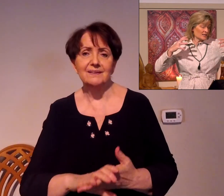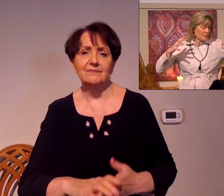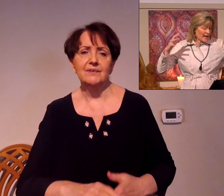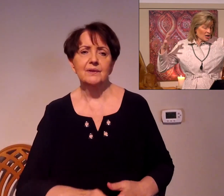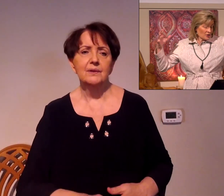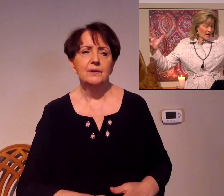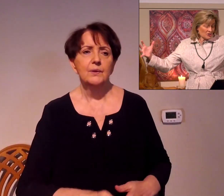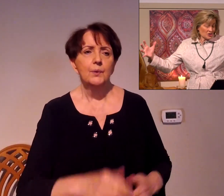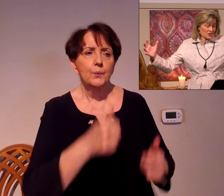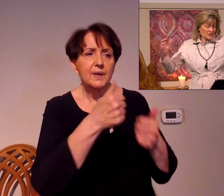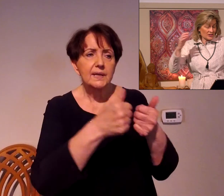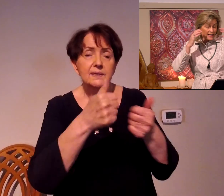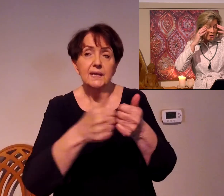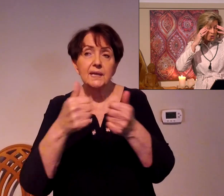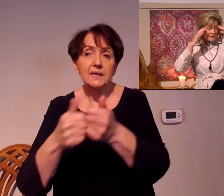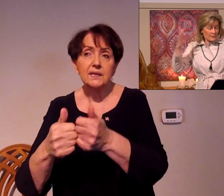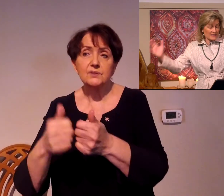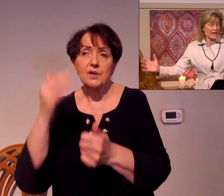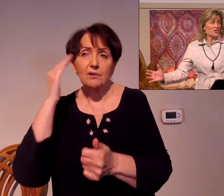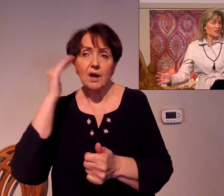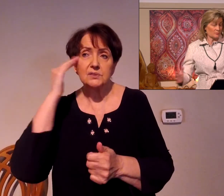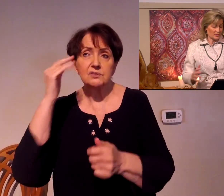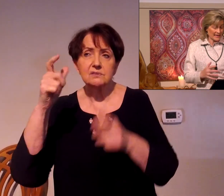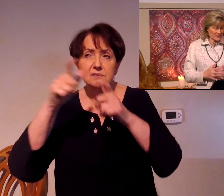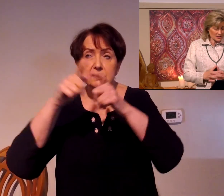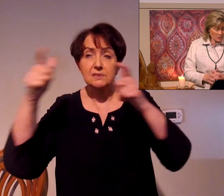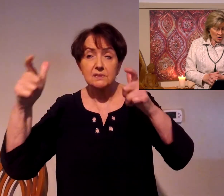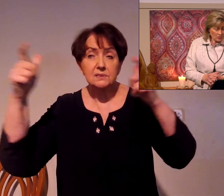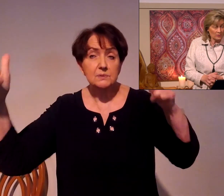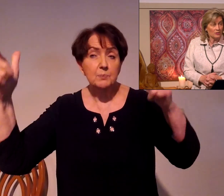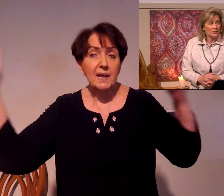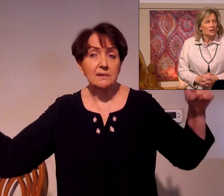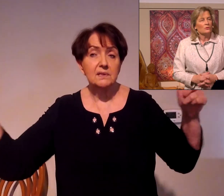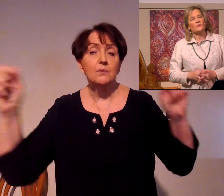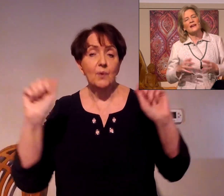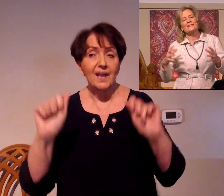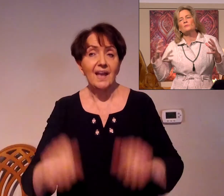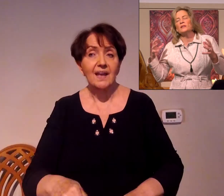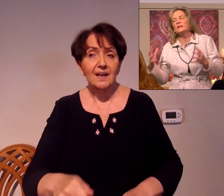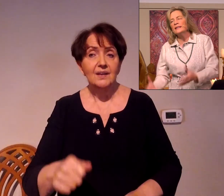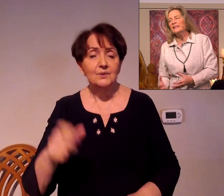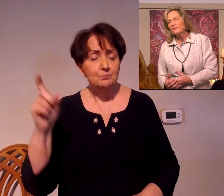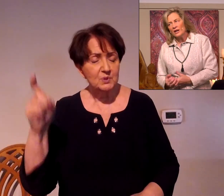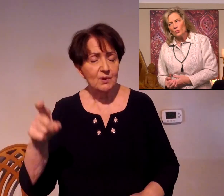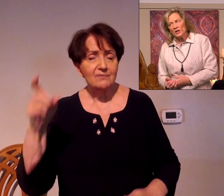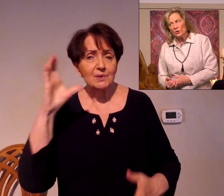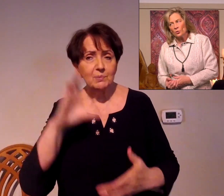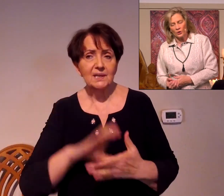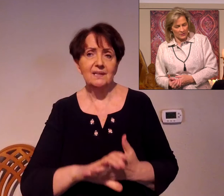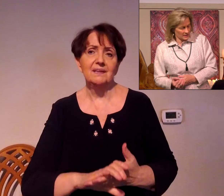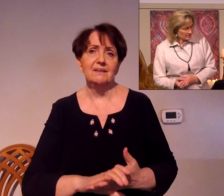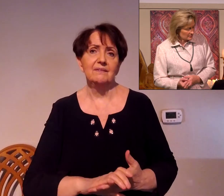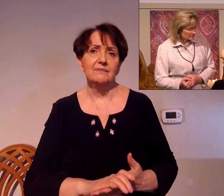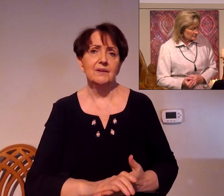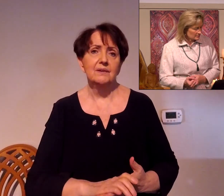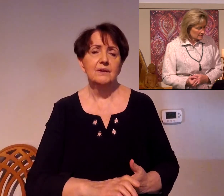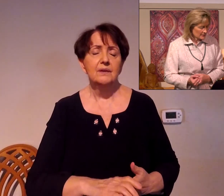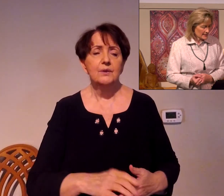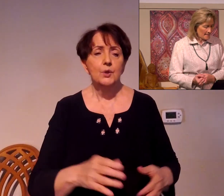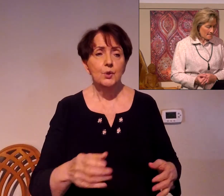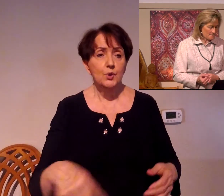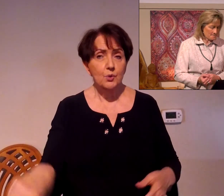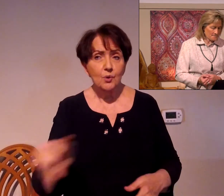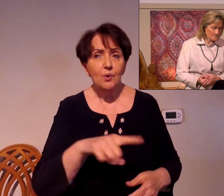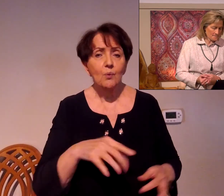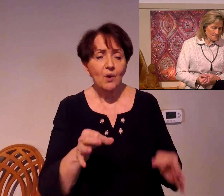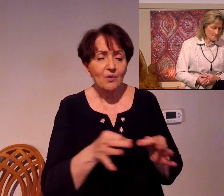each expand our consciousness and let go of limitations and playing small. We've got to believe that we are worthy.